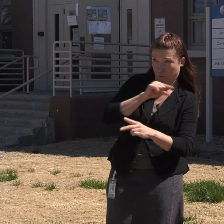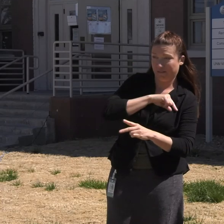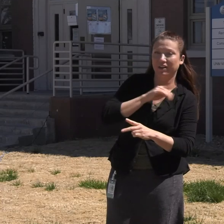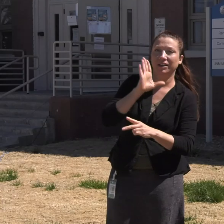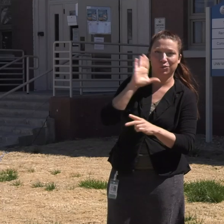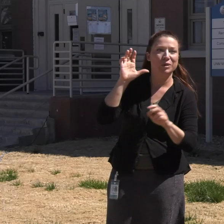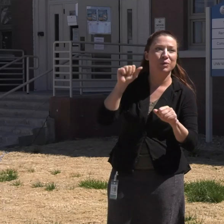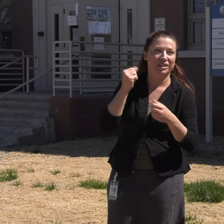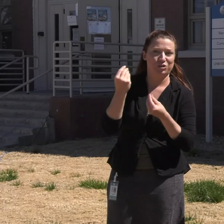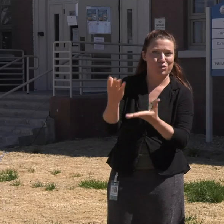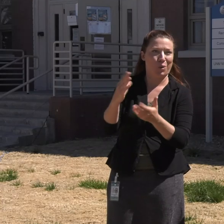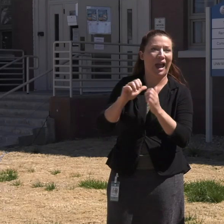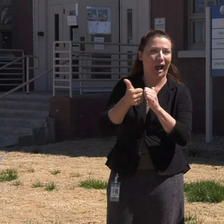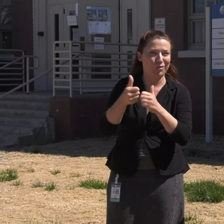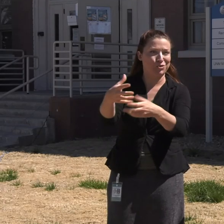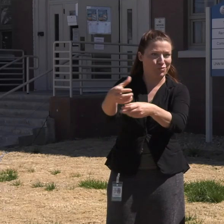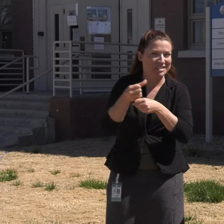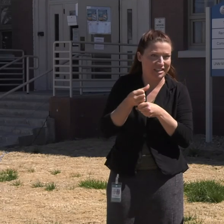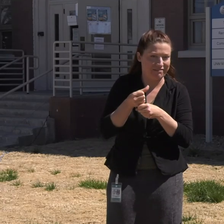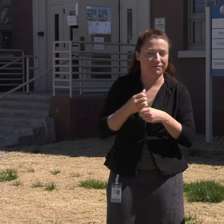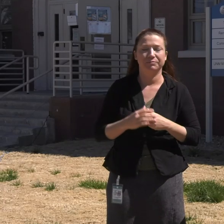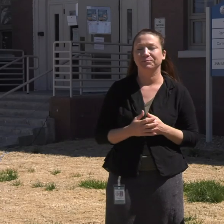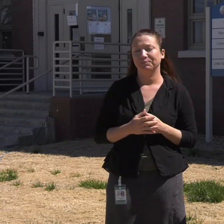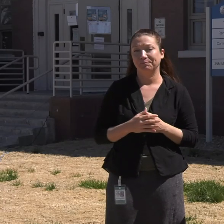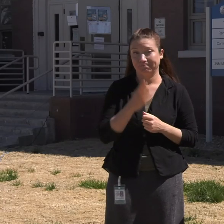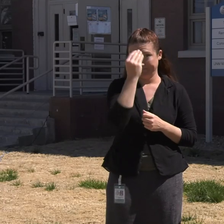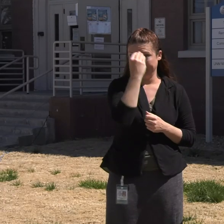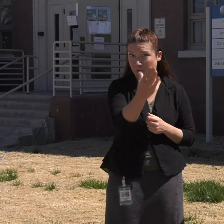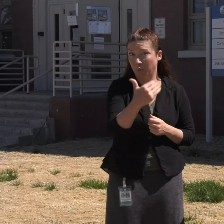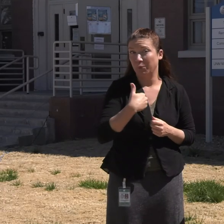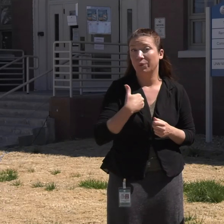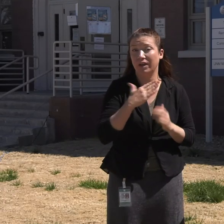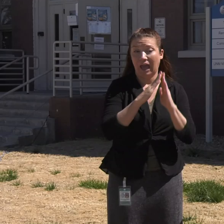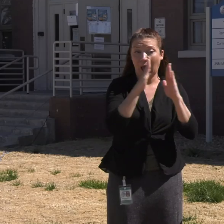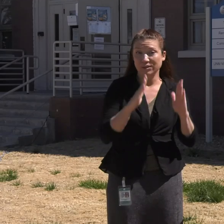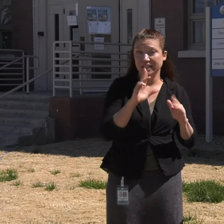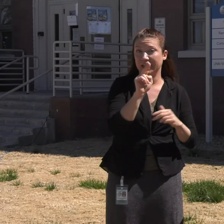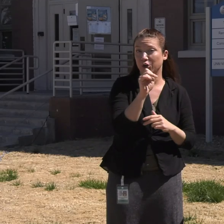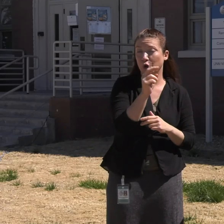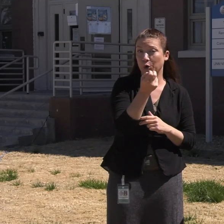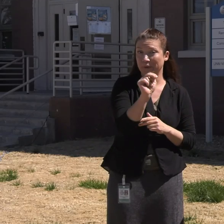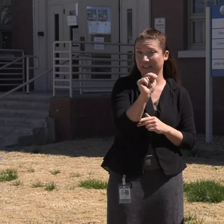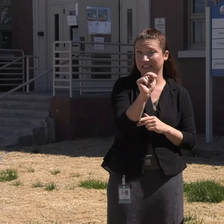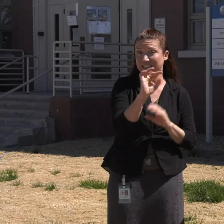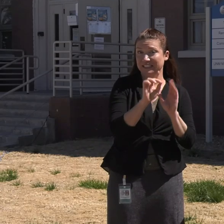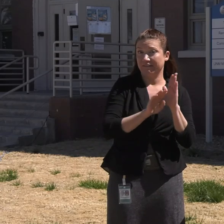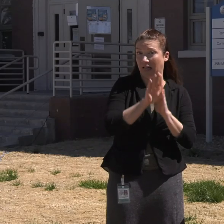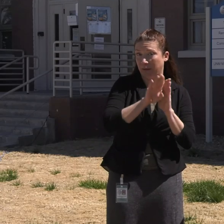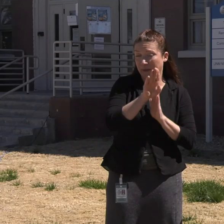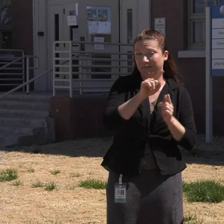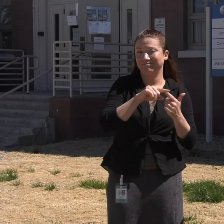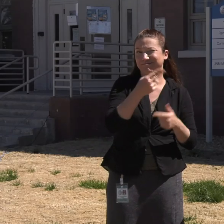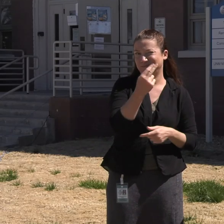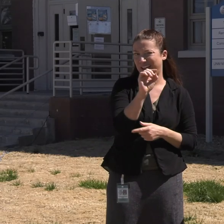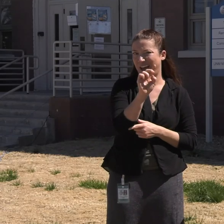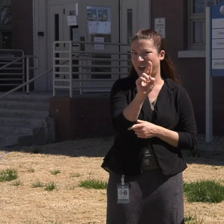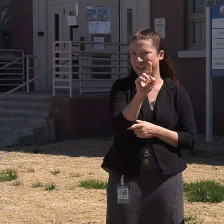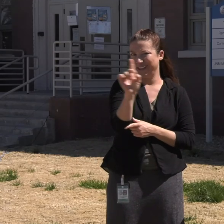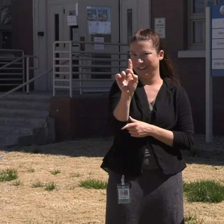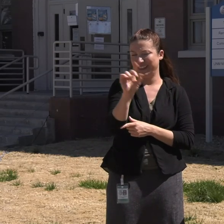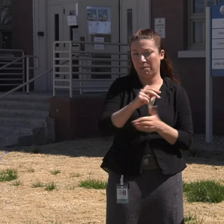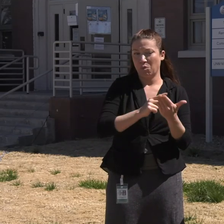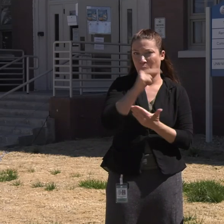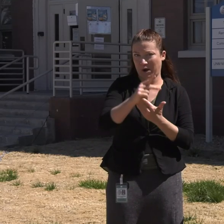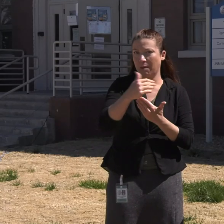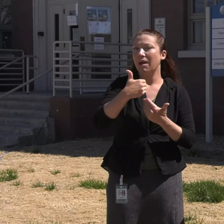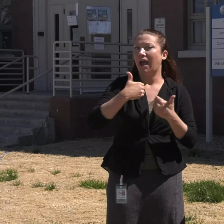program. We do have federal funding under the Housing Urban Development HUD program to be able to allow some